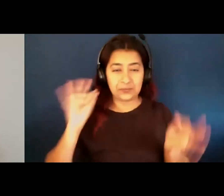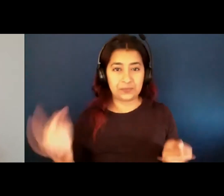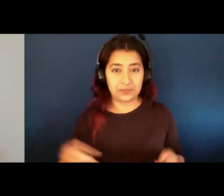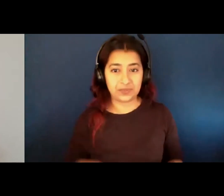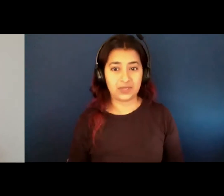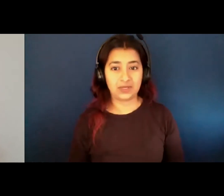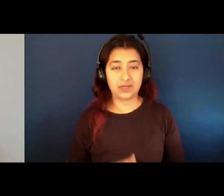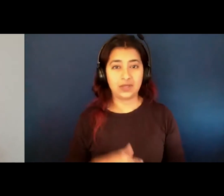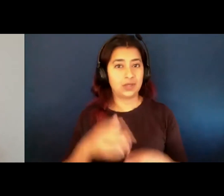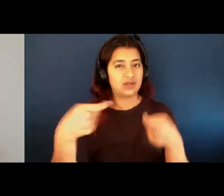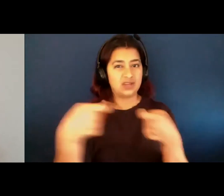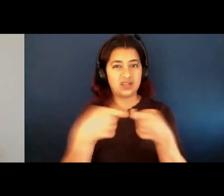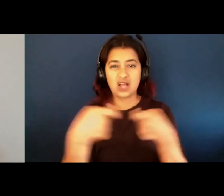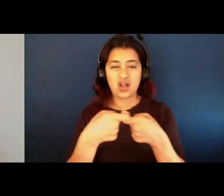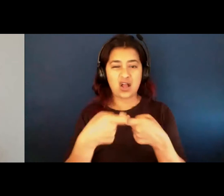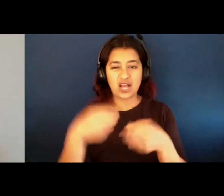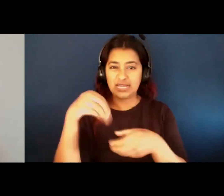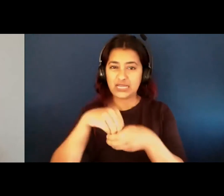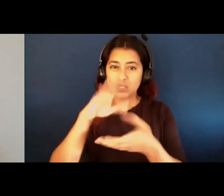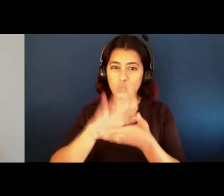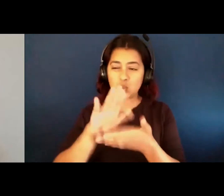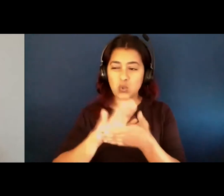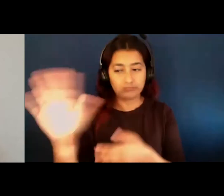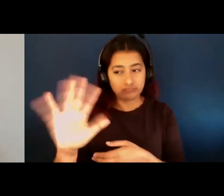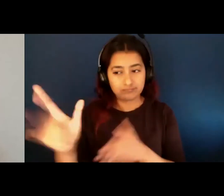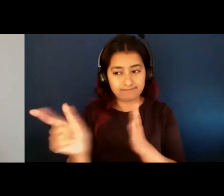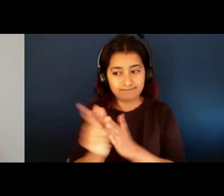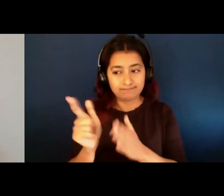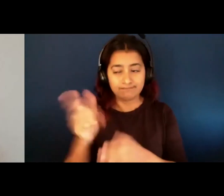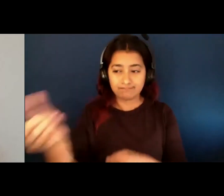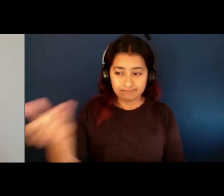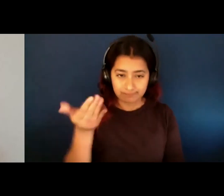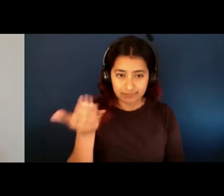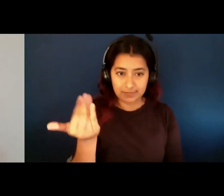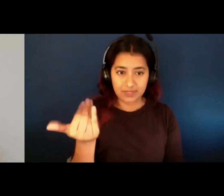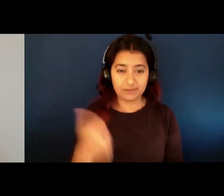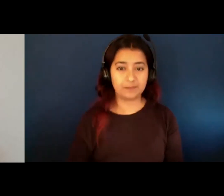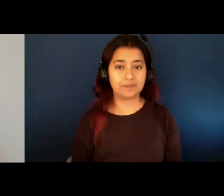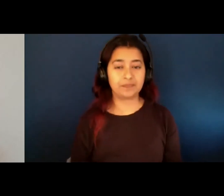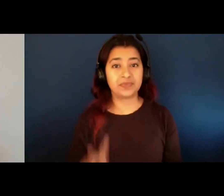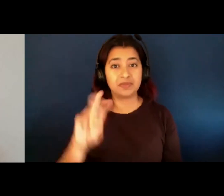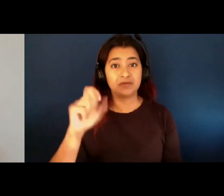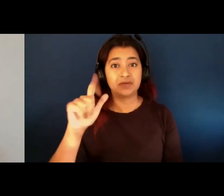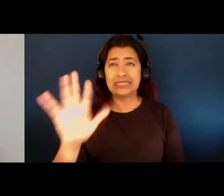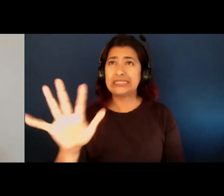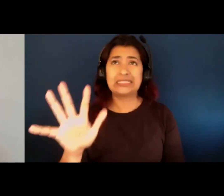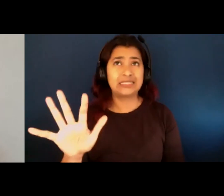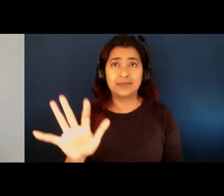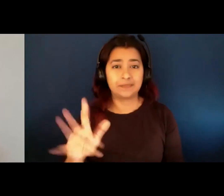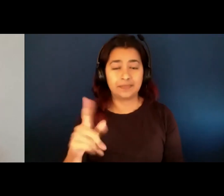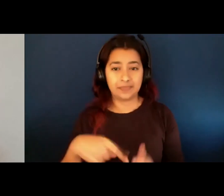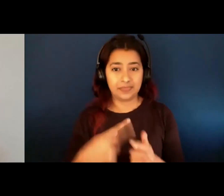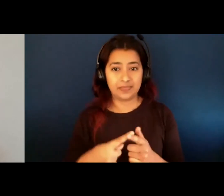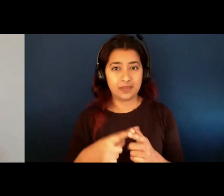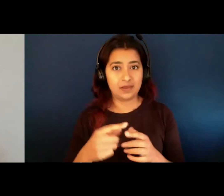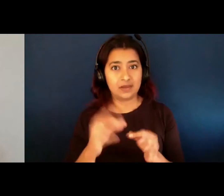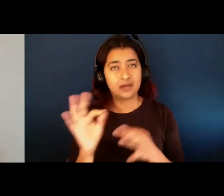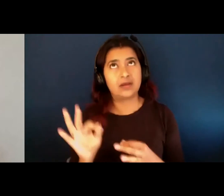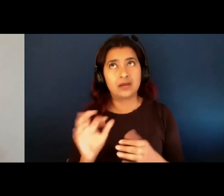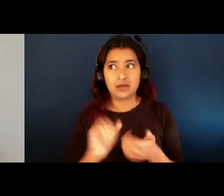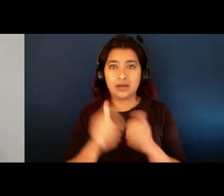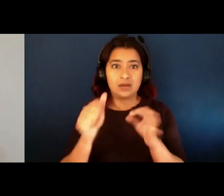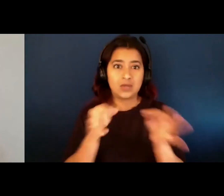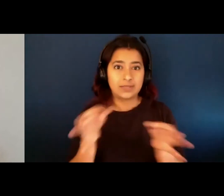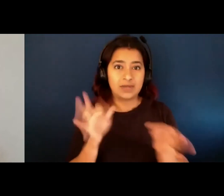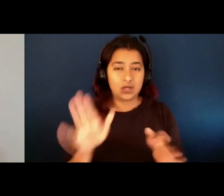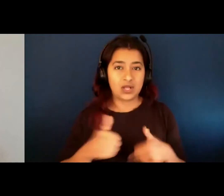No electronic devices at school, please, hand it over. Vega pleaded with her eyes, then rolled them. How could she explain her